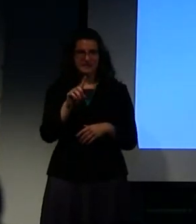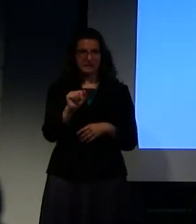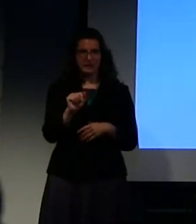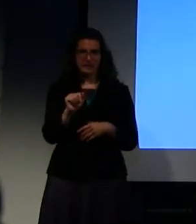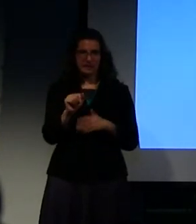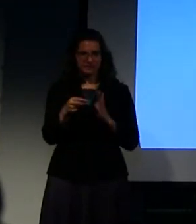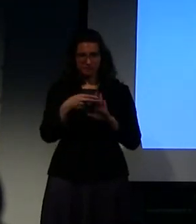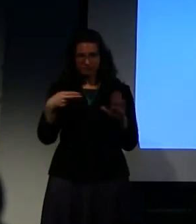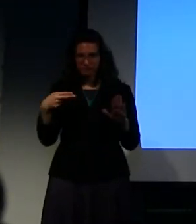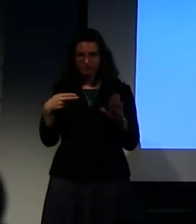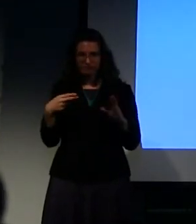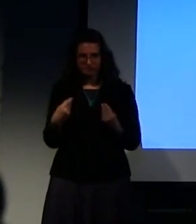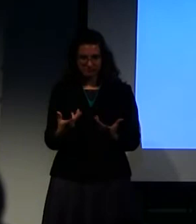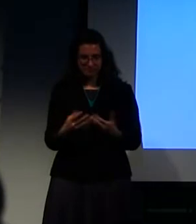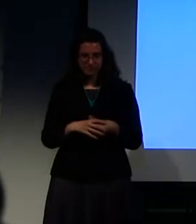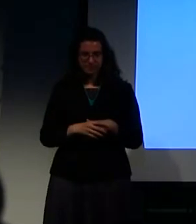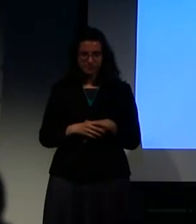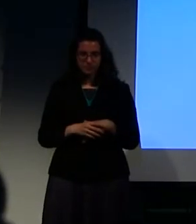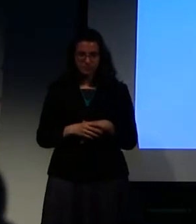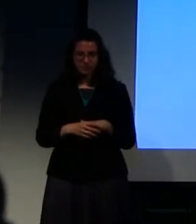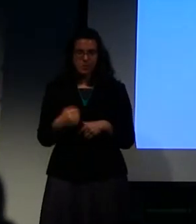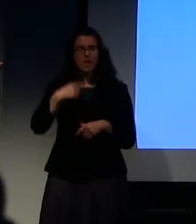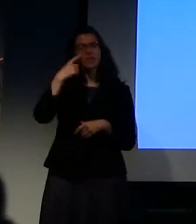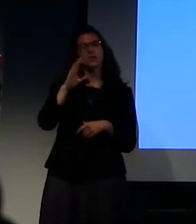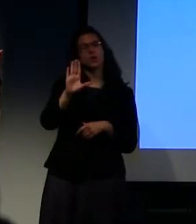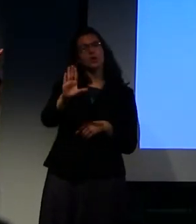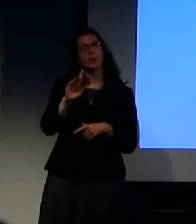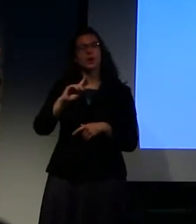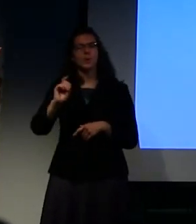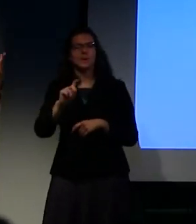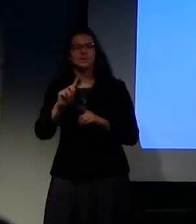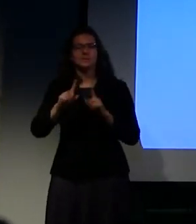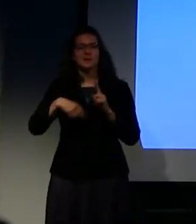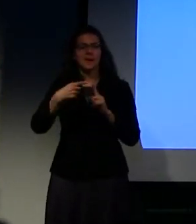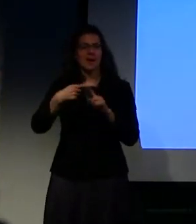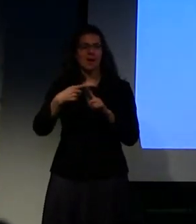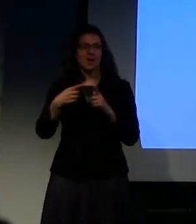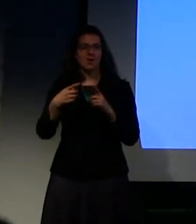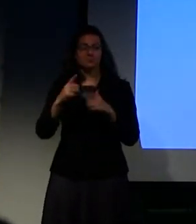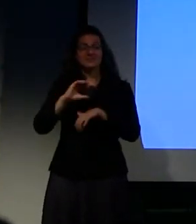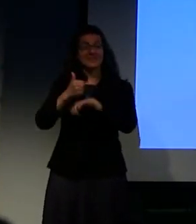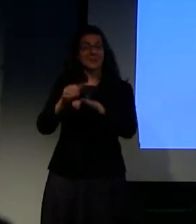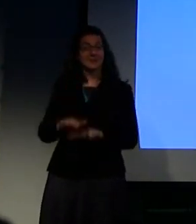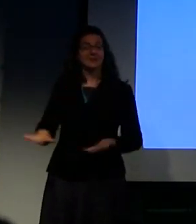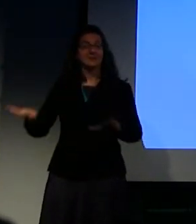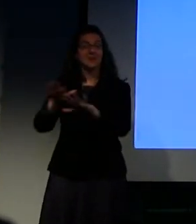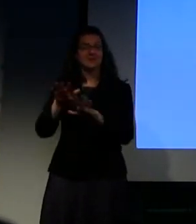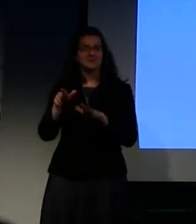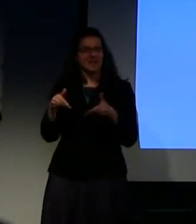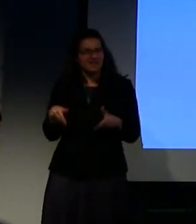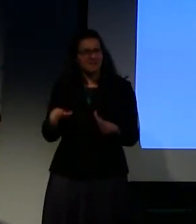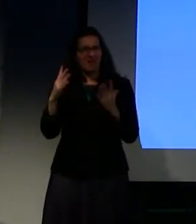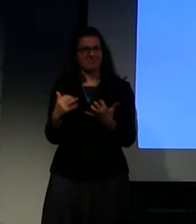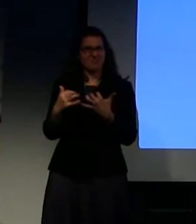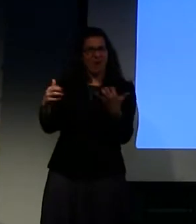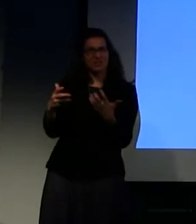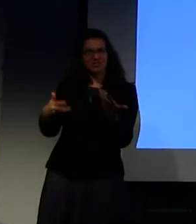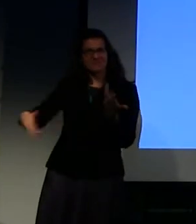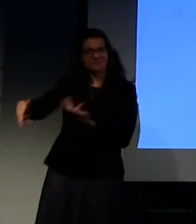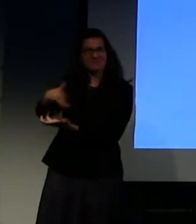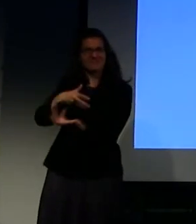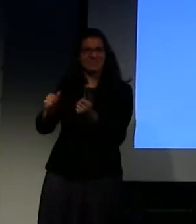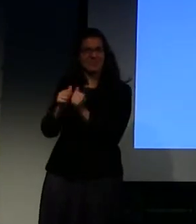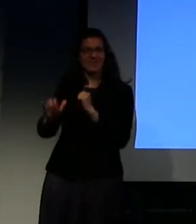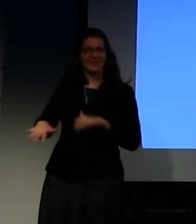So it's a little, I think your question about setting up a space and having them interact with it is a really fascinating idea. And I would be